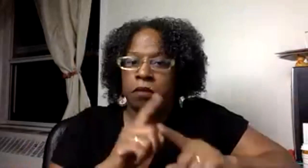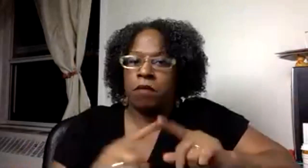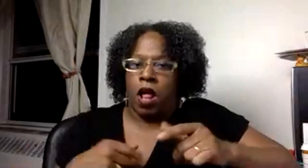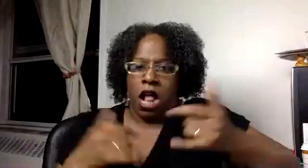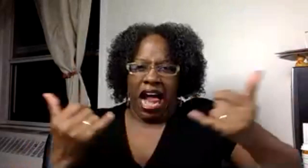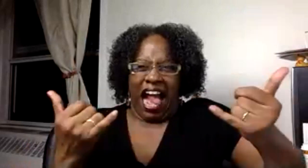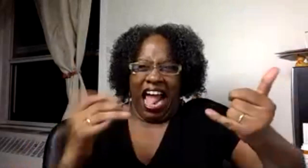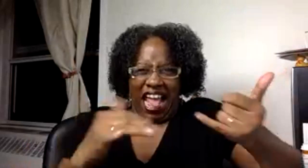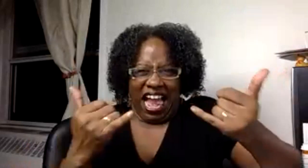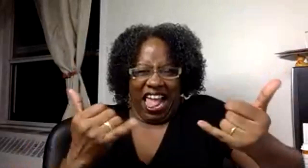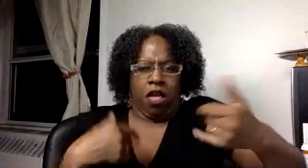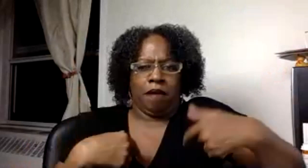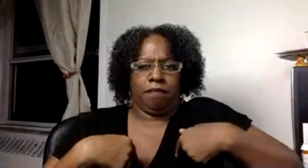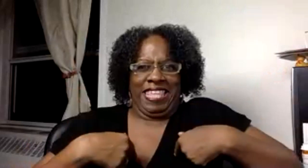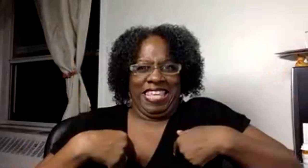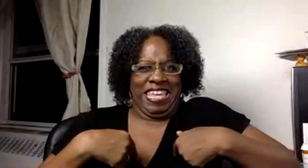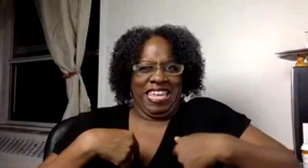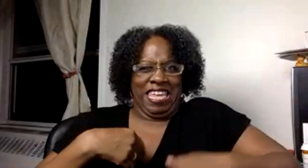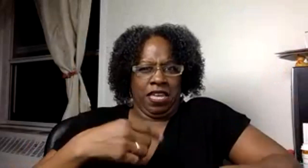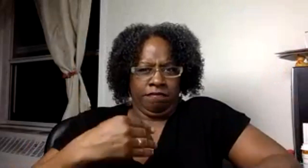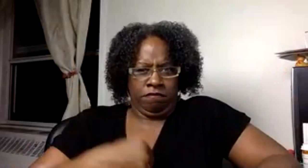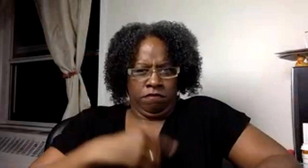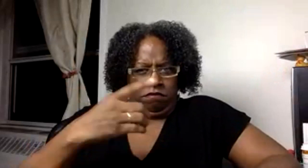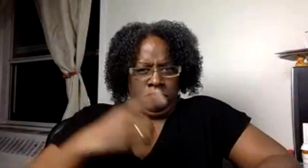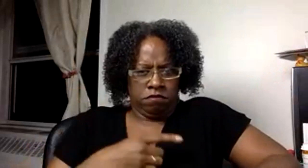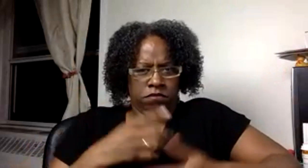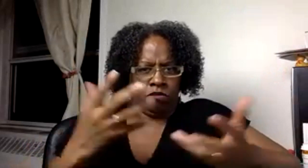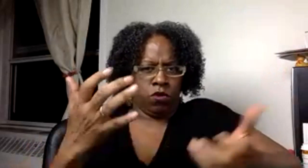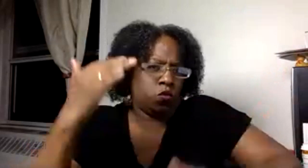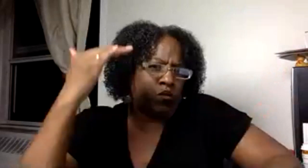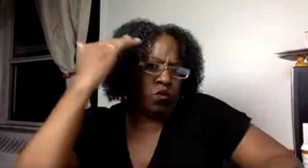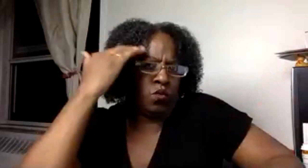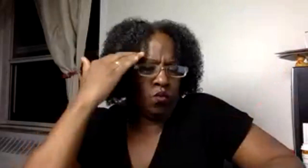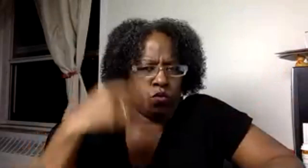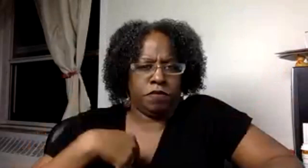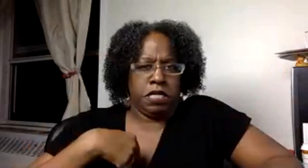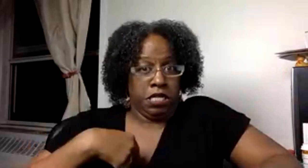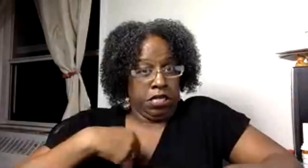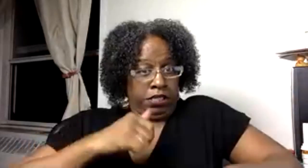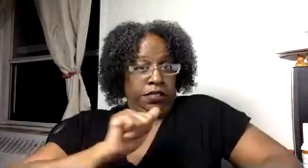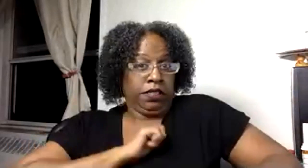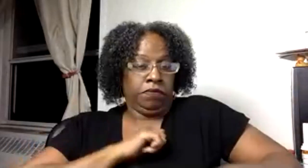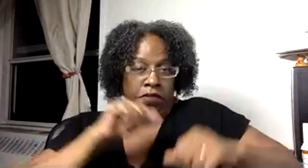recently. So now we can, and I as well did. So now I want to